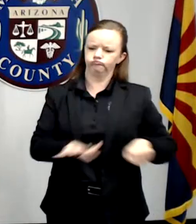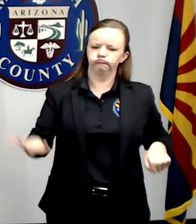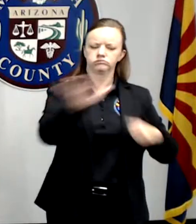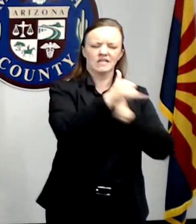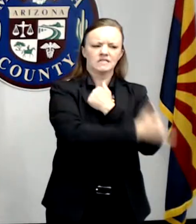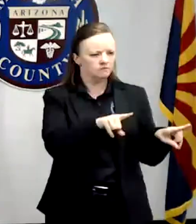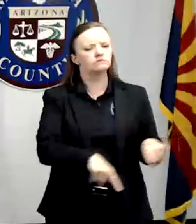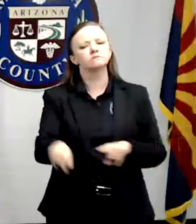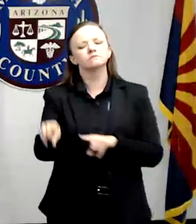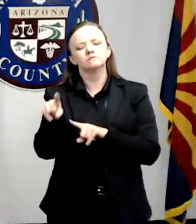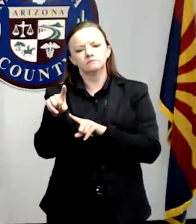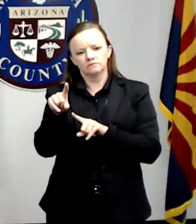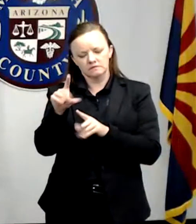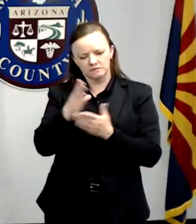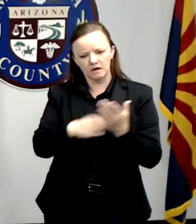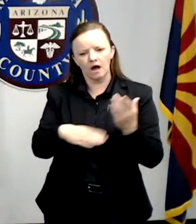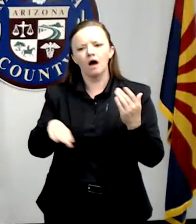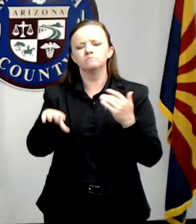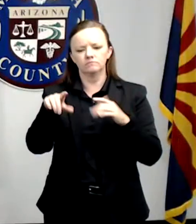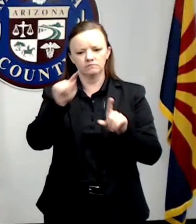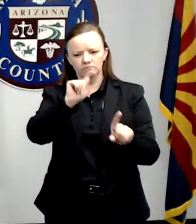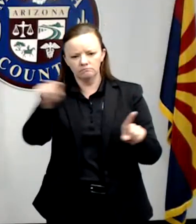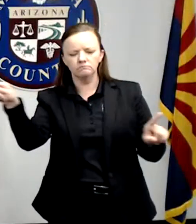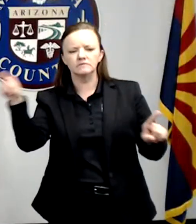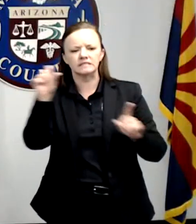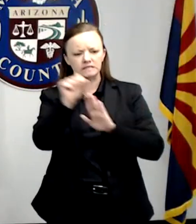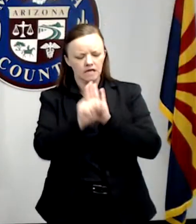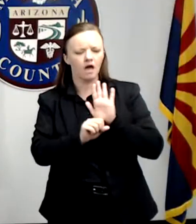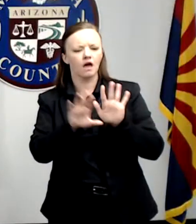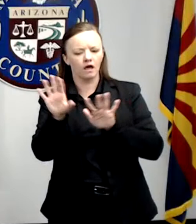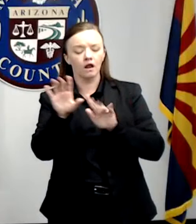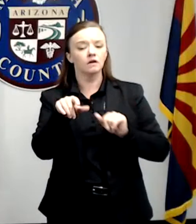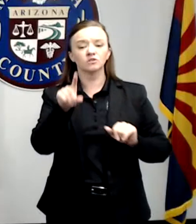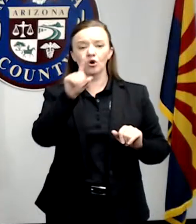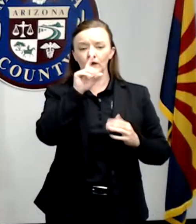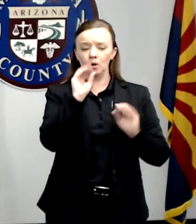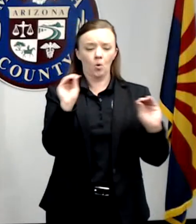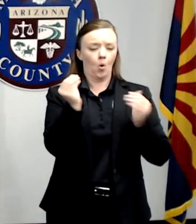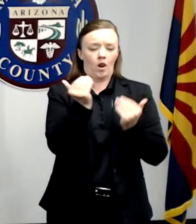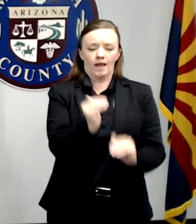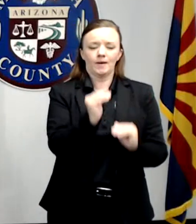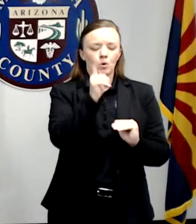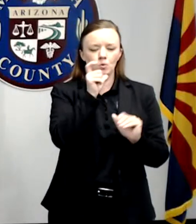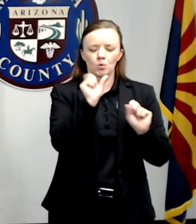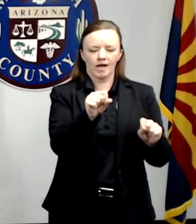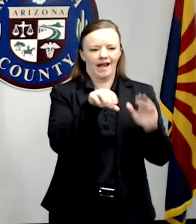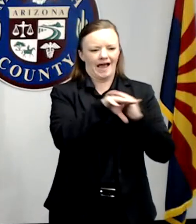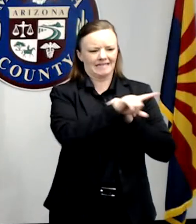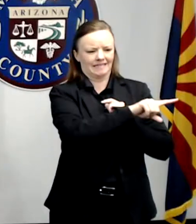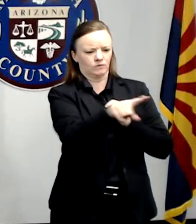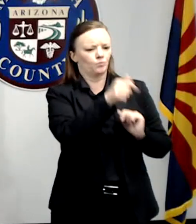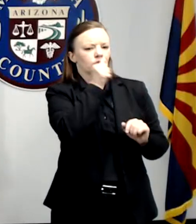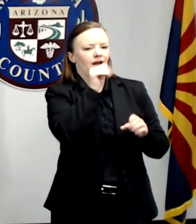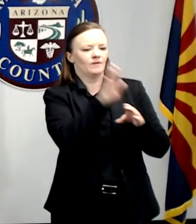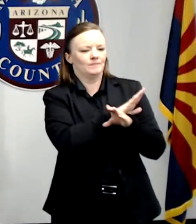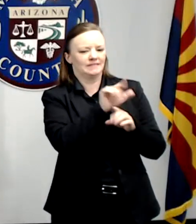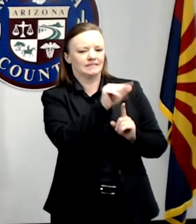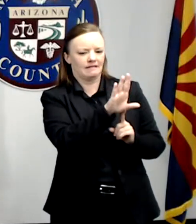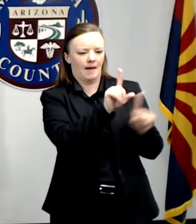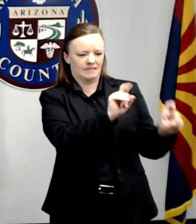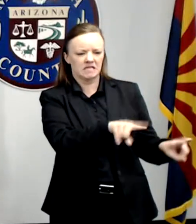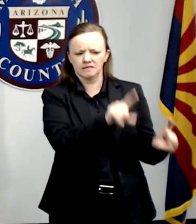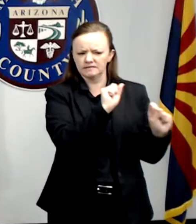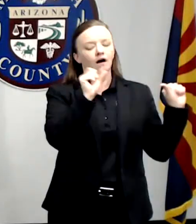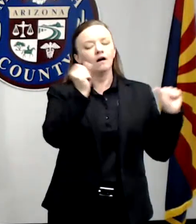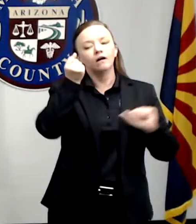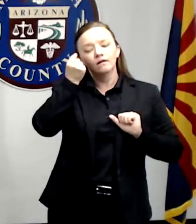a number of, there's really no limit to who can access this commercial testing. What we're finding still